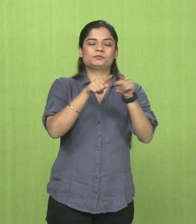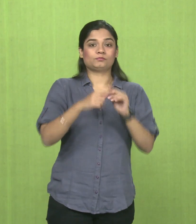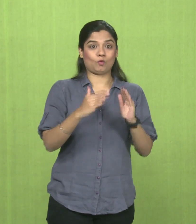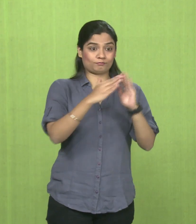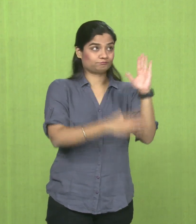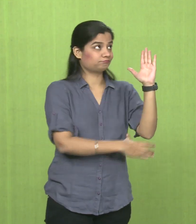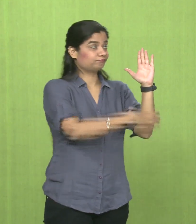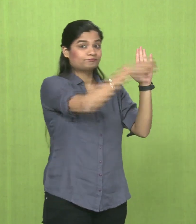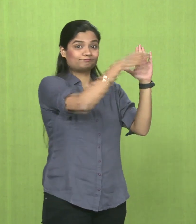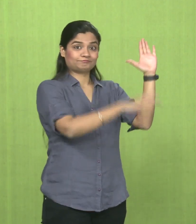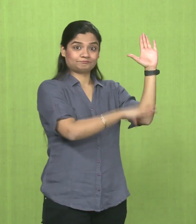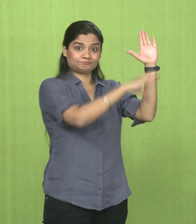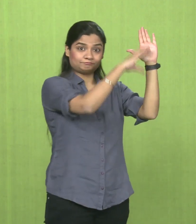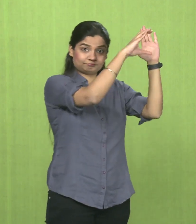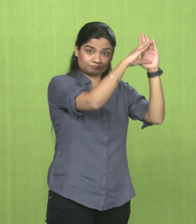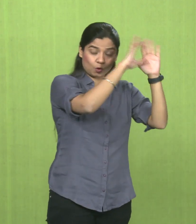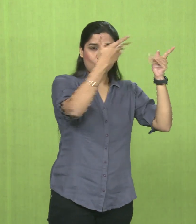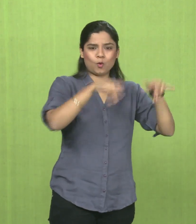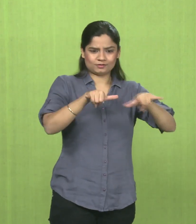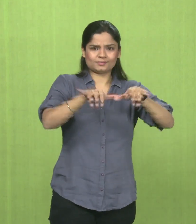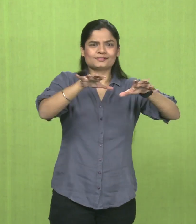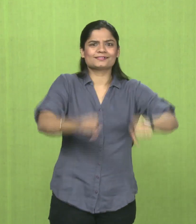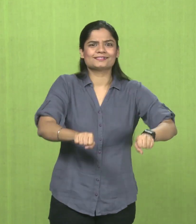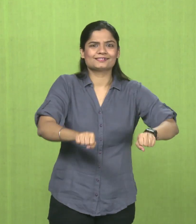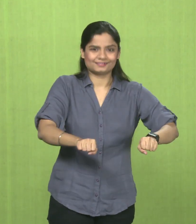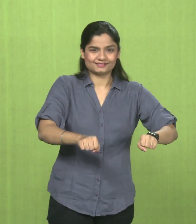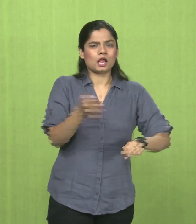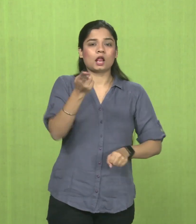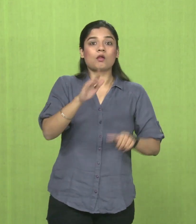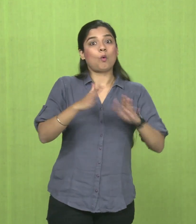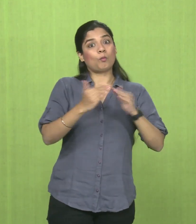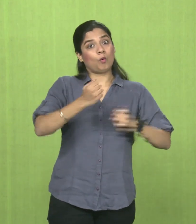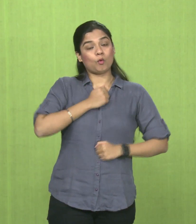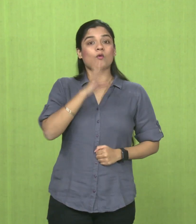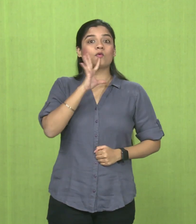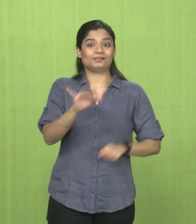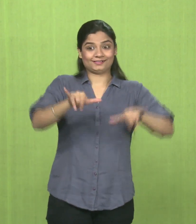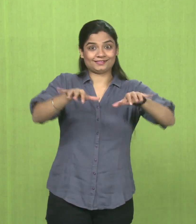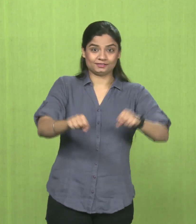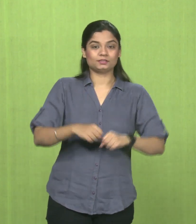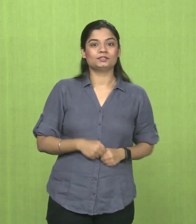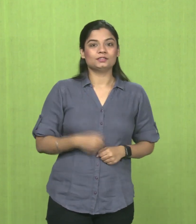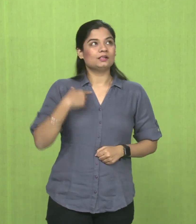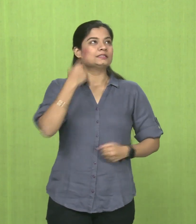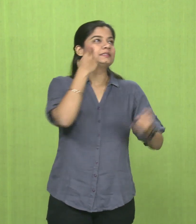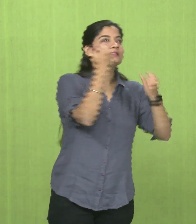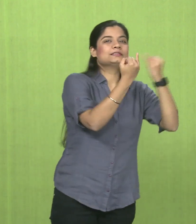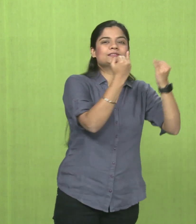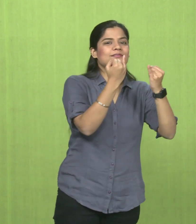better off. Either it has to be a flat or a bungalow. They have to decide that which house do they need